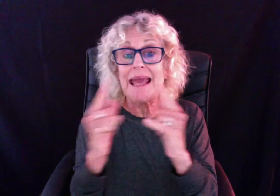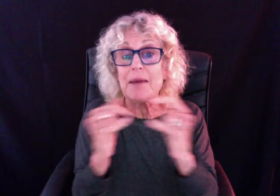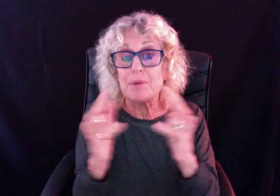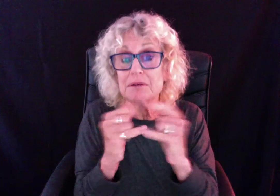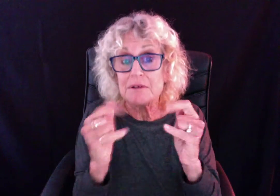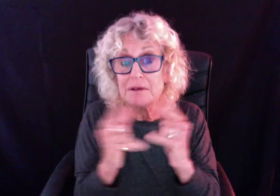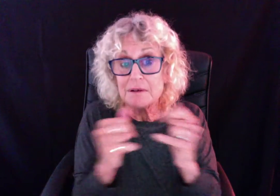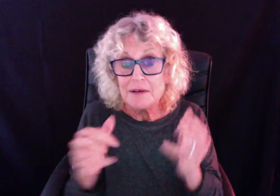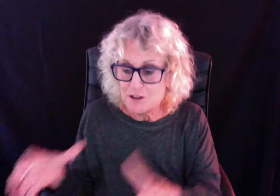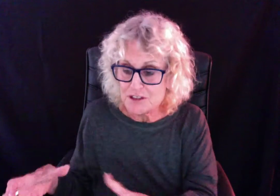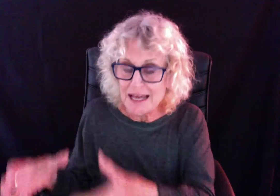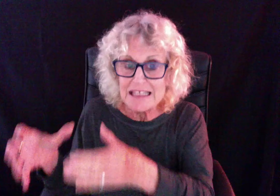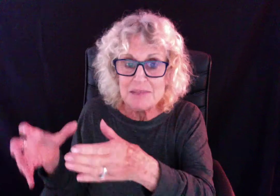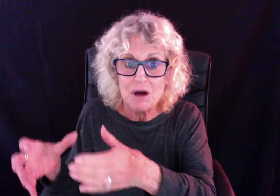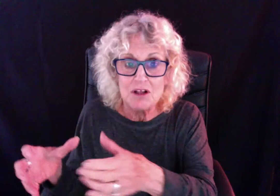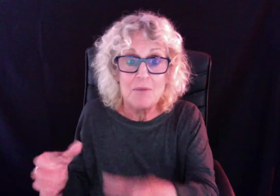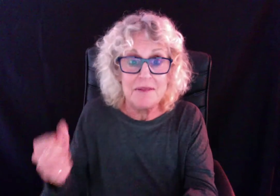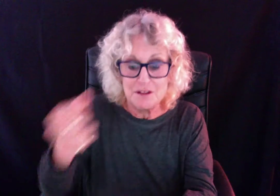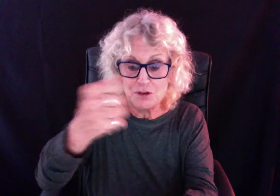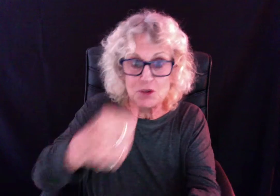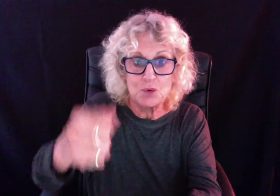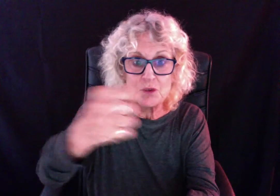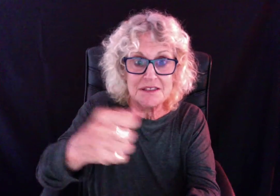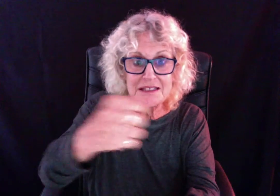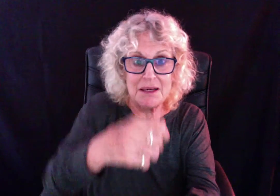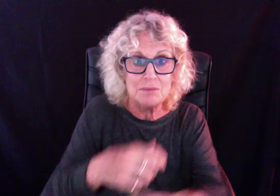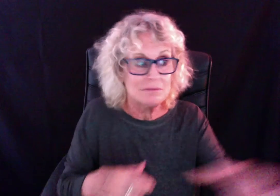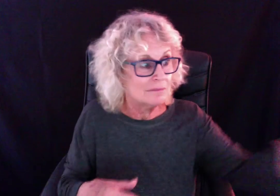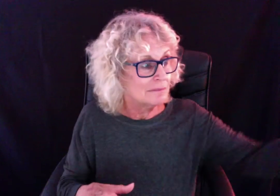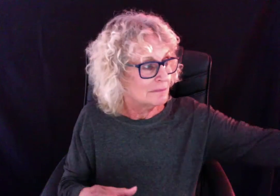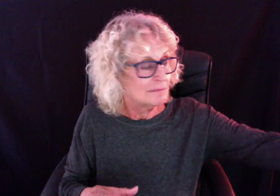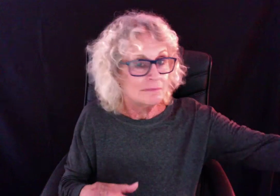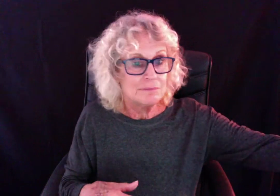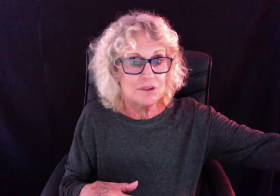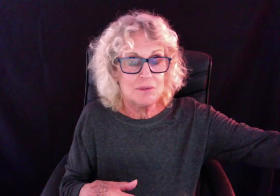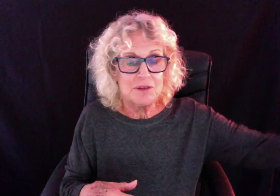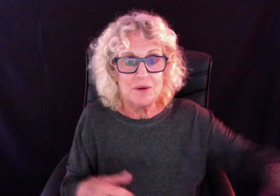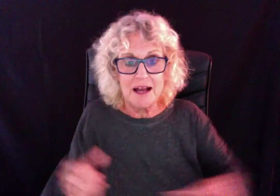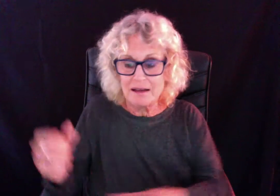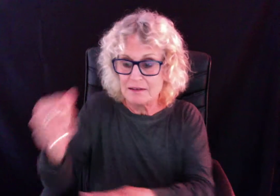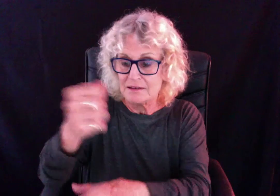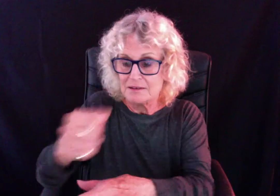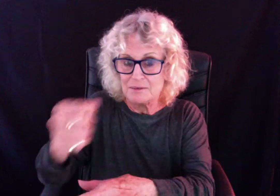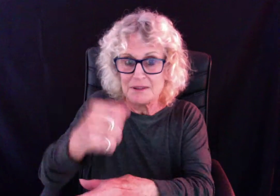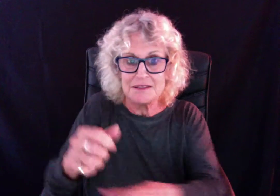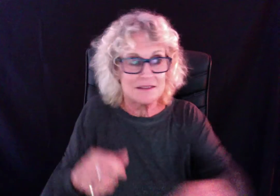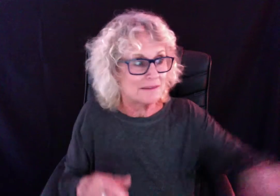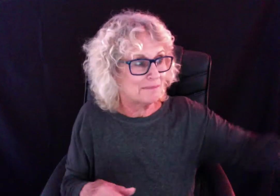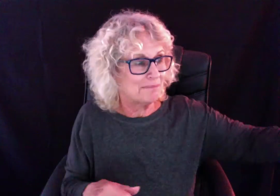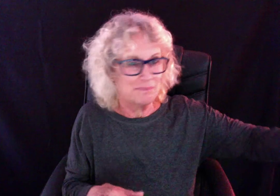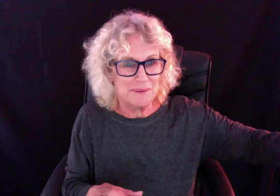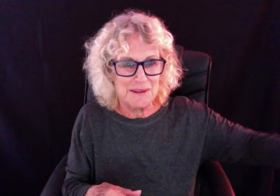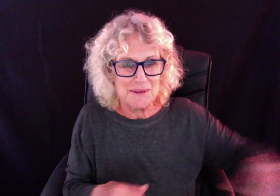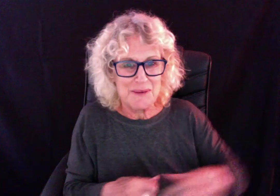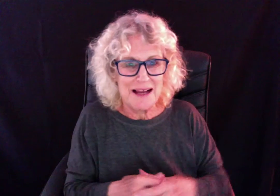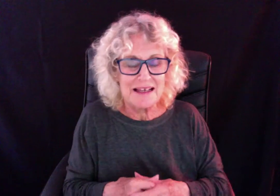camp and you're stacking them all up and then you can rinse them, put them on the rack, rinse, put it on the rack.